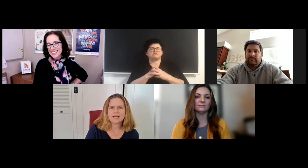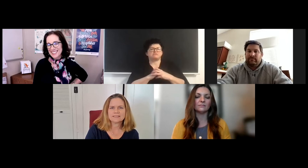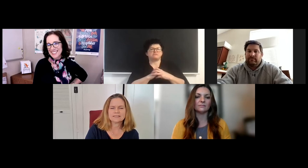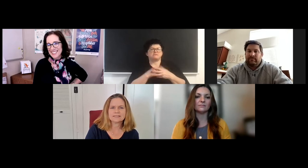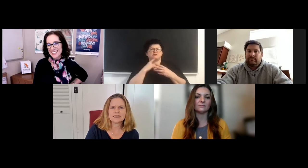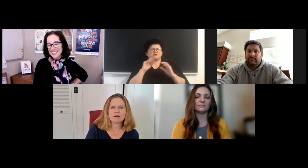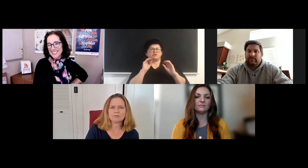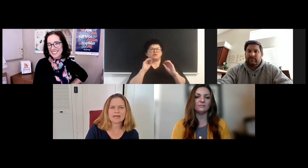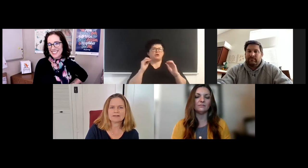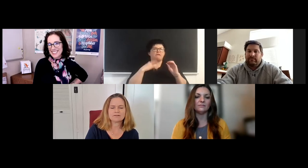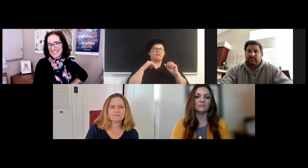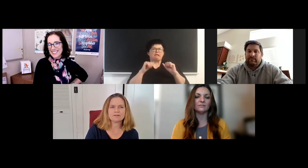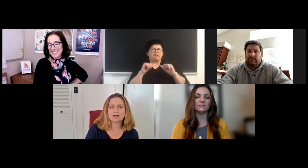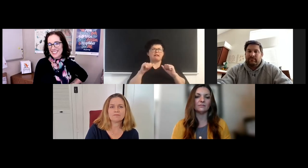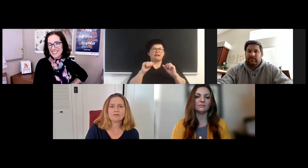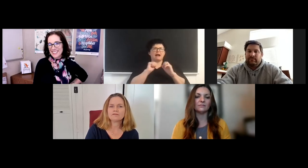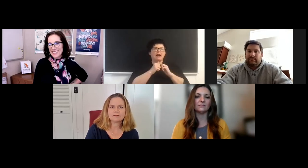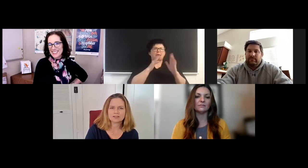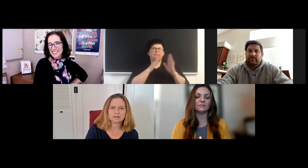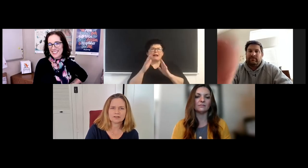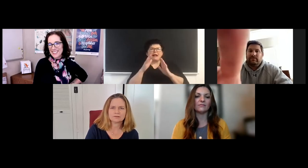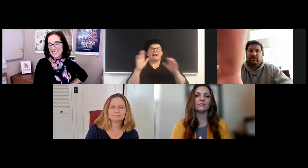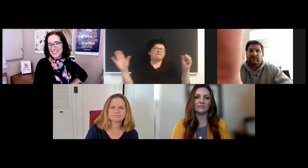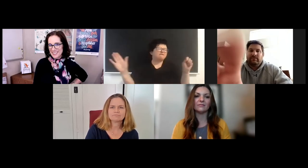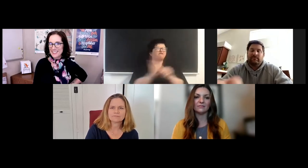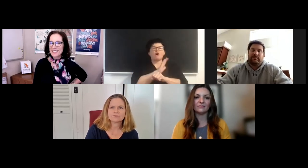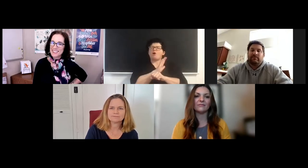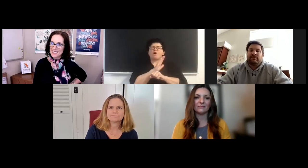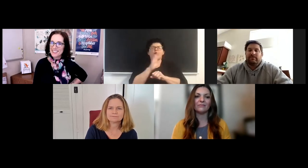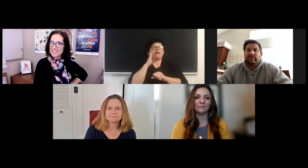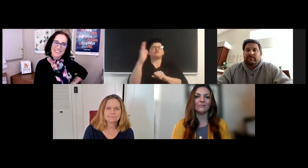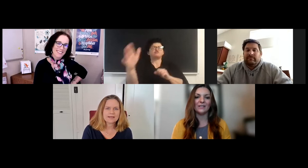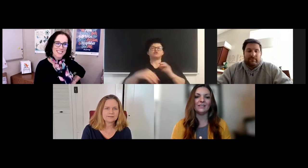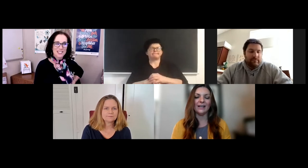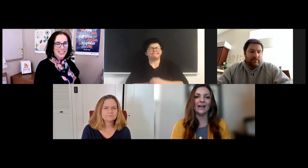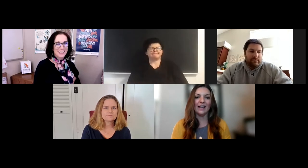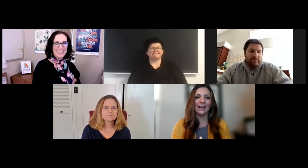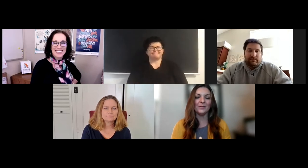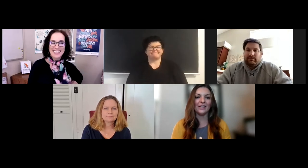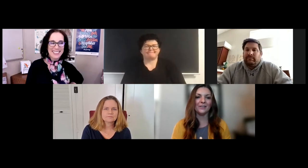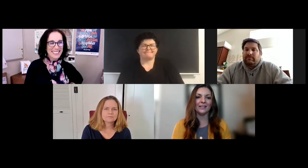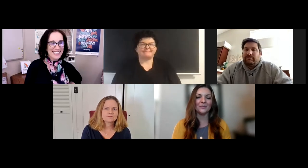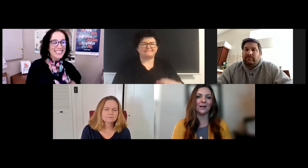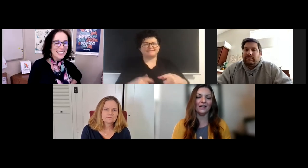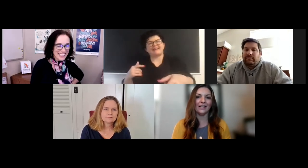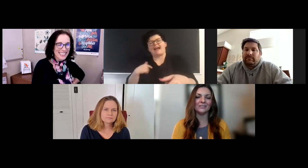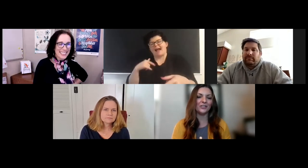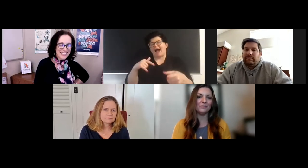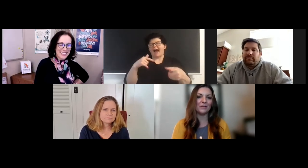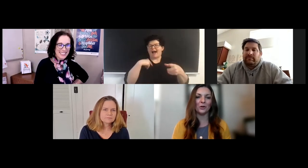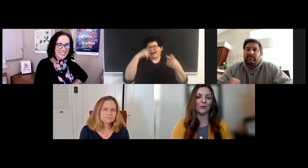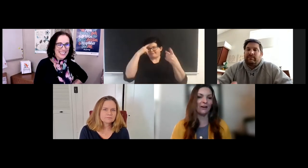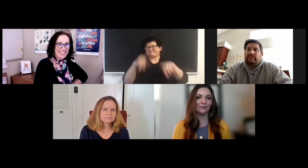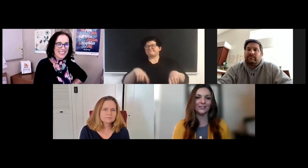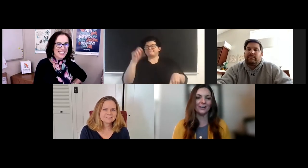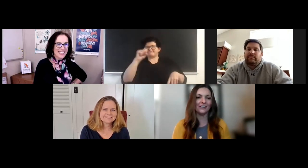There's no hesitancy about planning for a full future, you know? So. That's yeah, great. I would echo that as well. I couldn't be